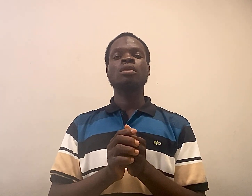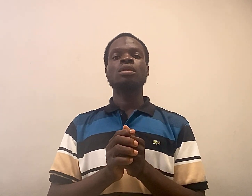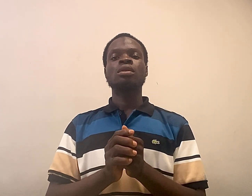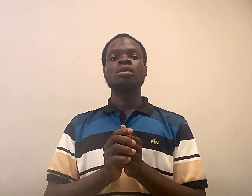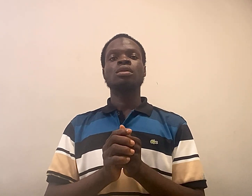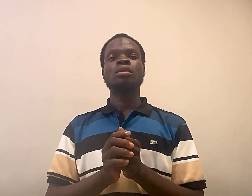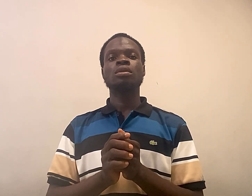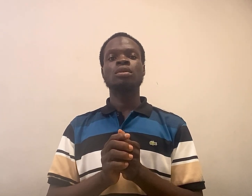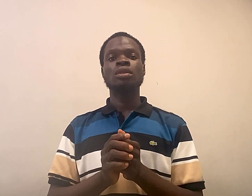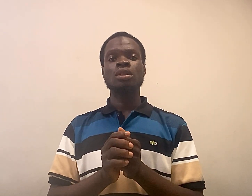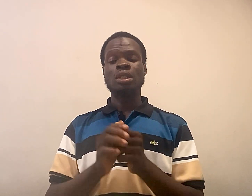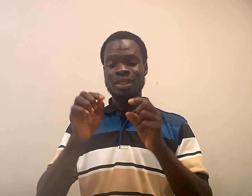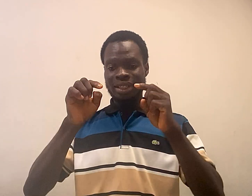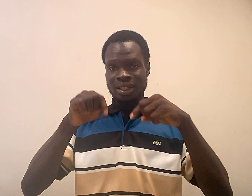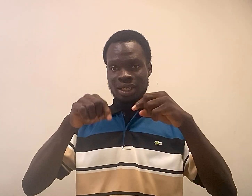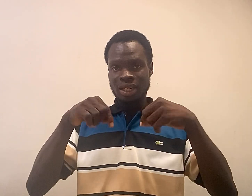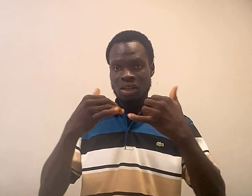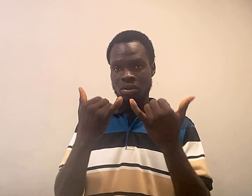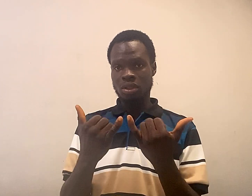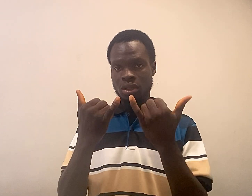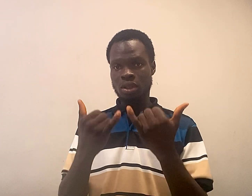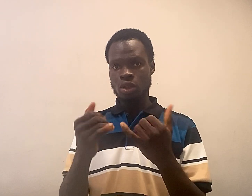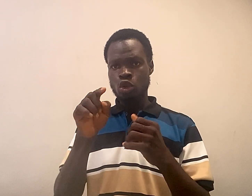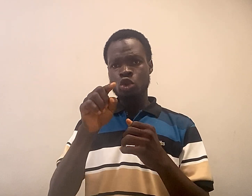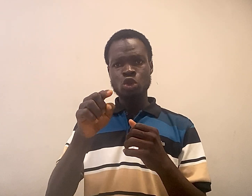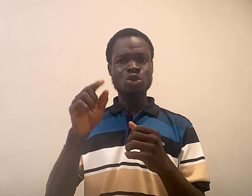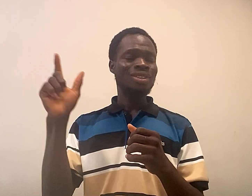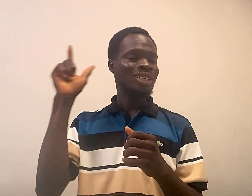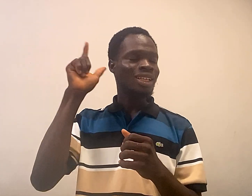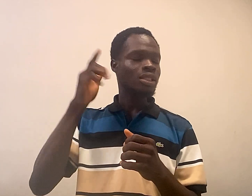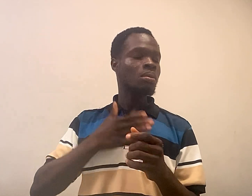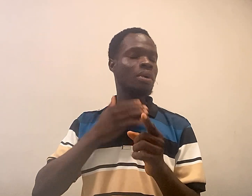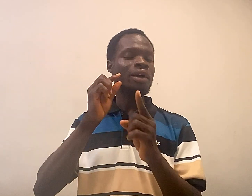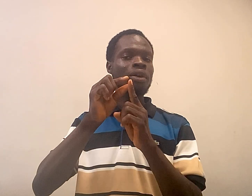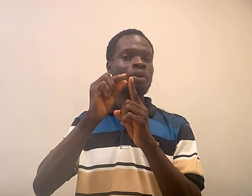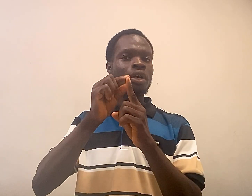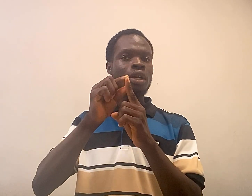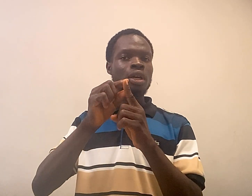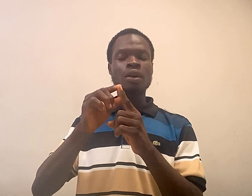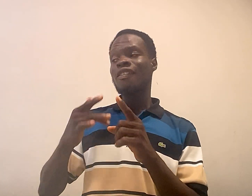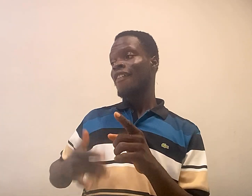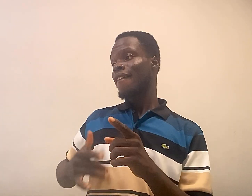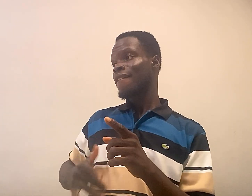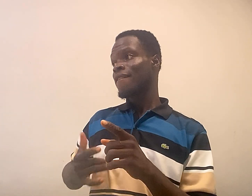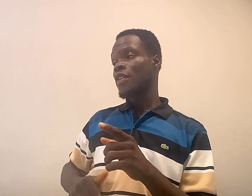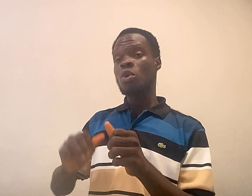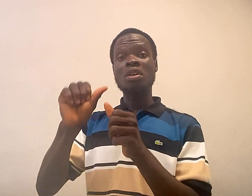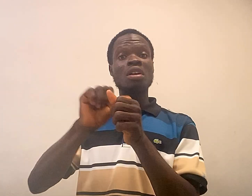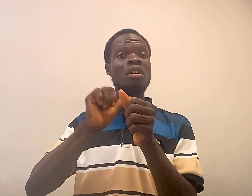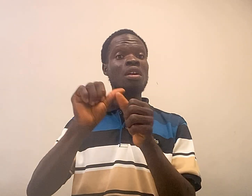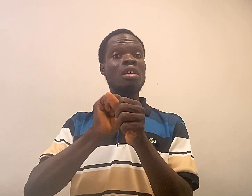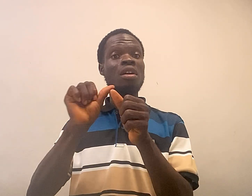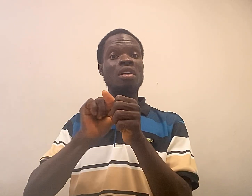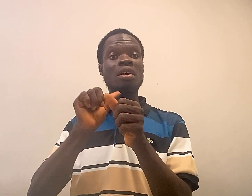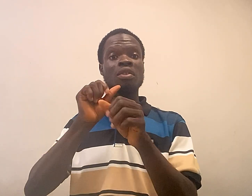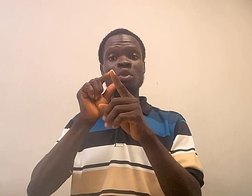So what now? You've listened to my words. You've felt the edge in every line. But words mean